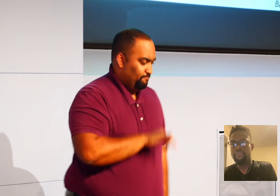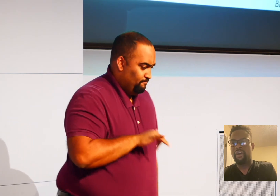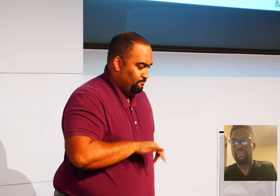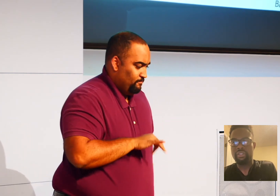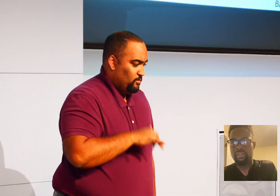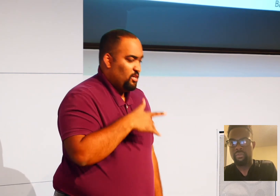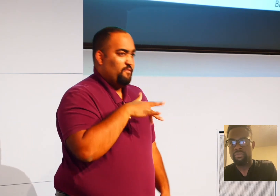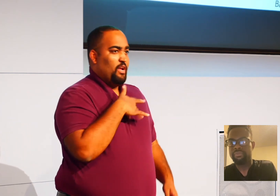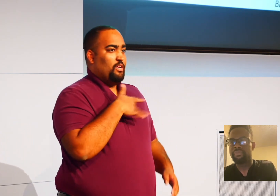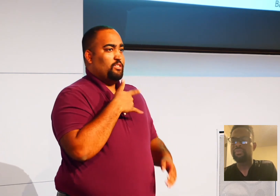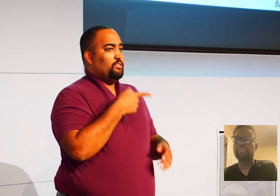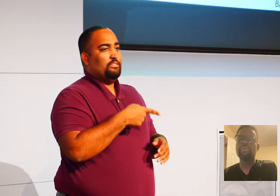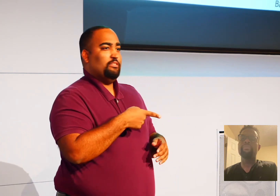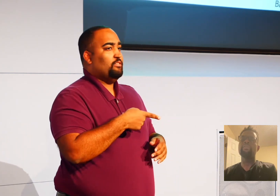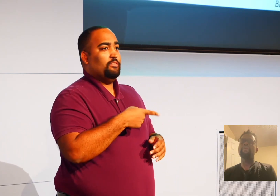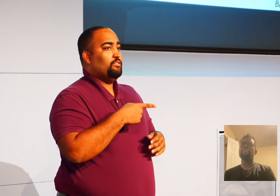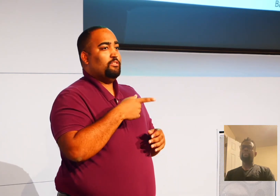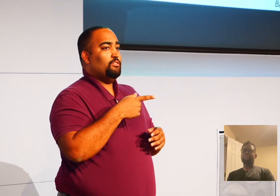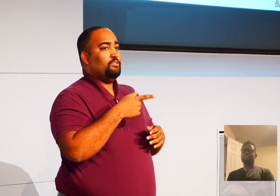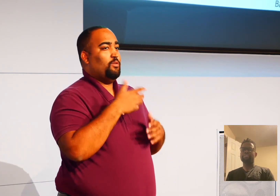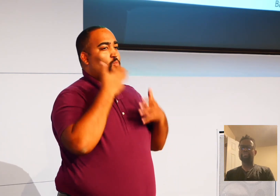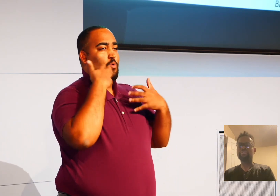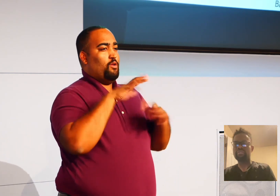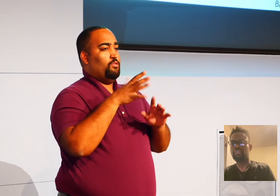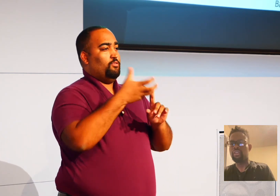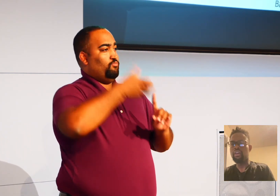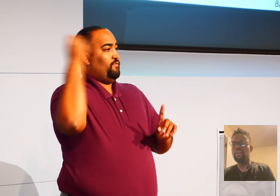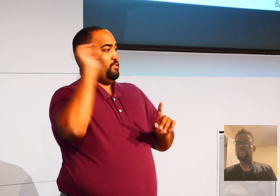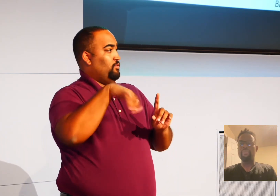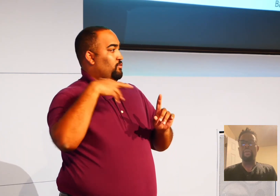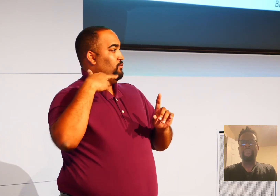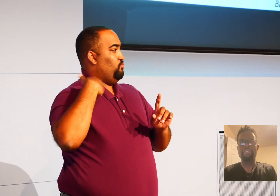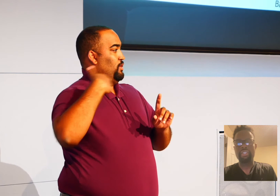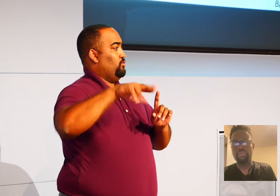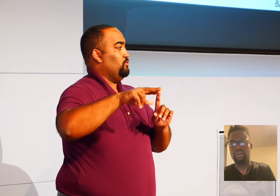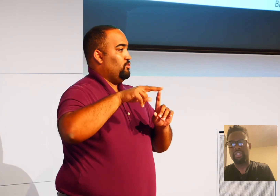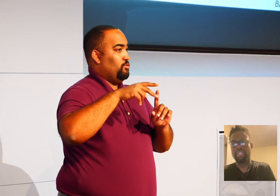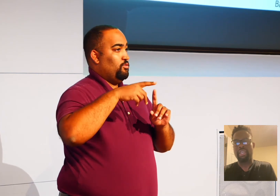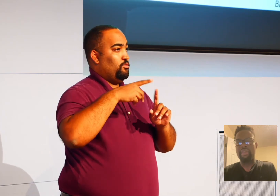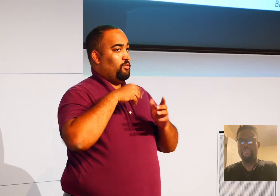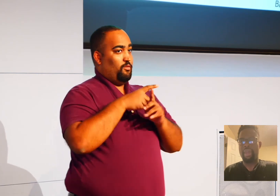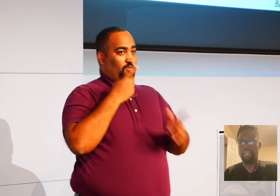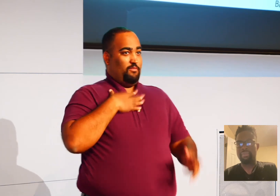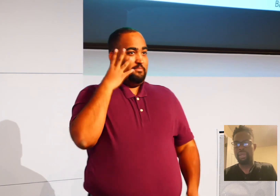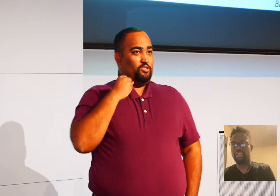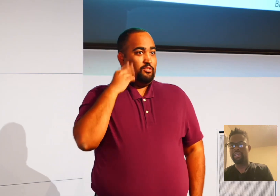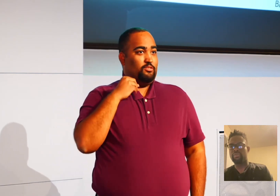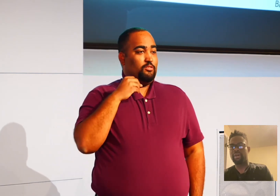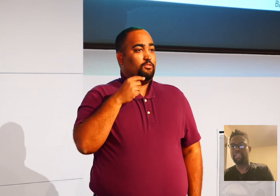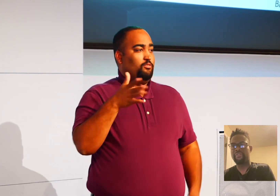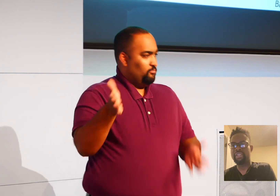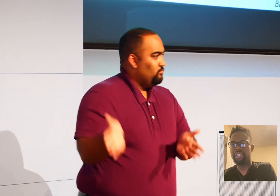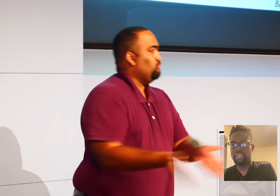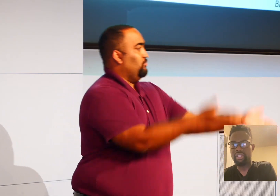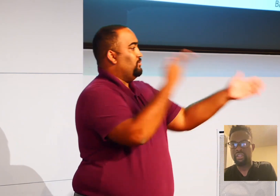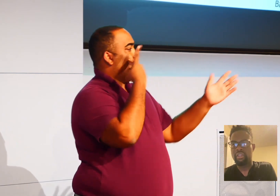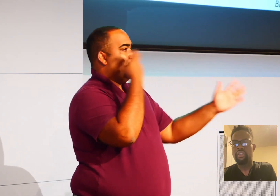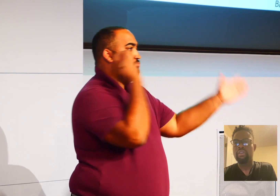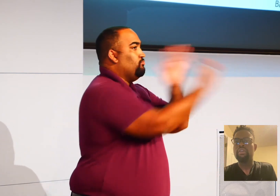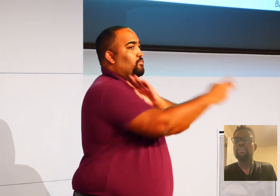followed them. But my mom felt she didn't want that to impact my connection with my deaf identity. So